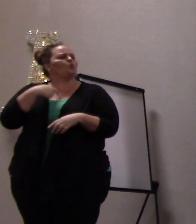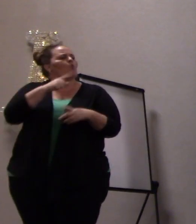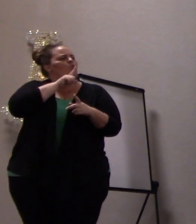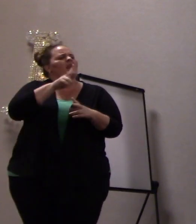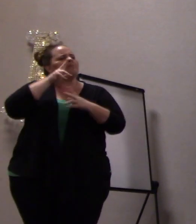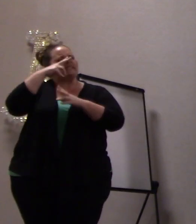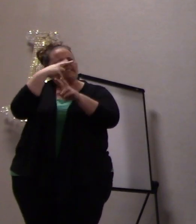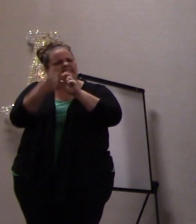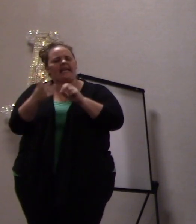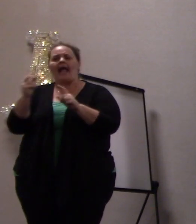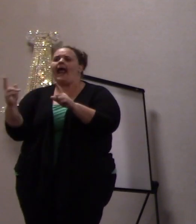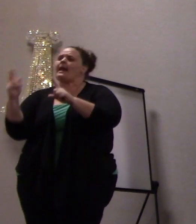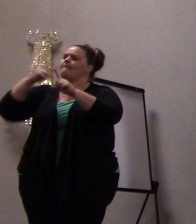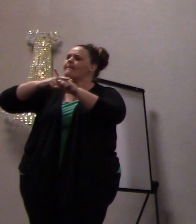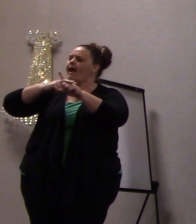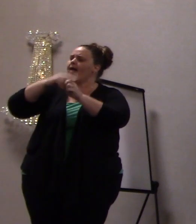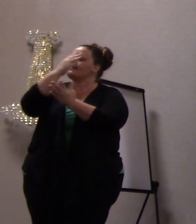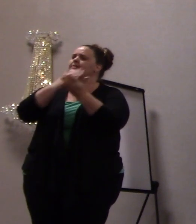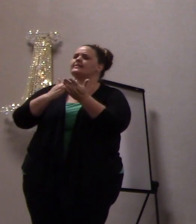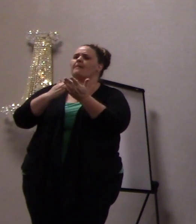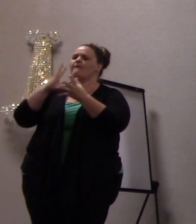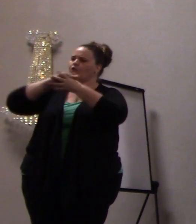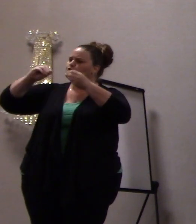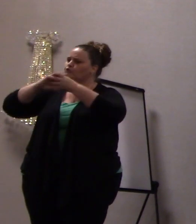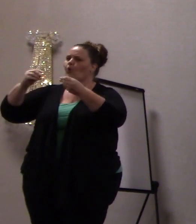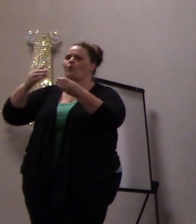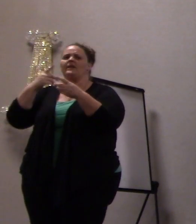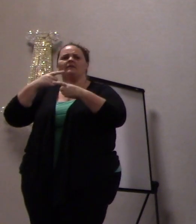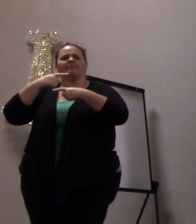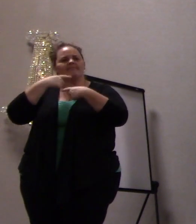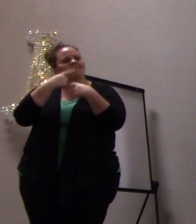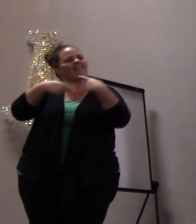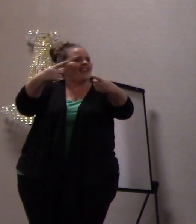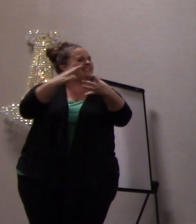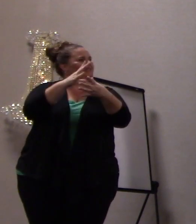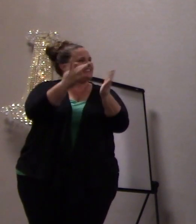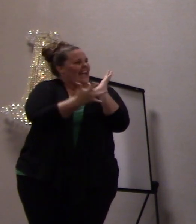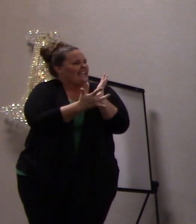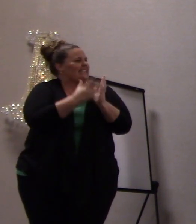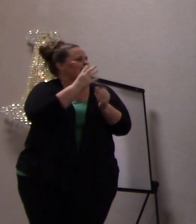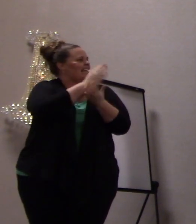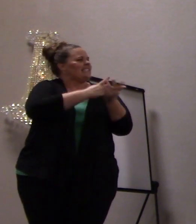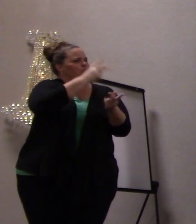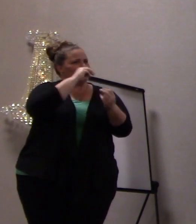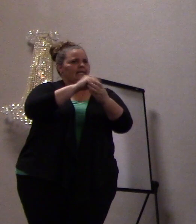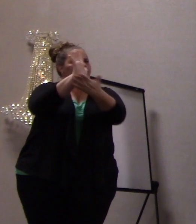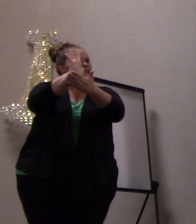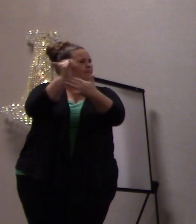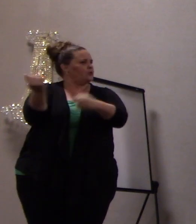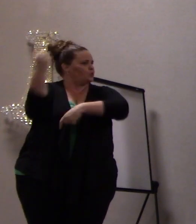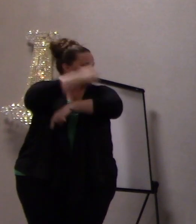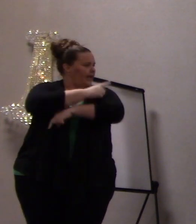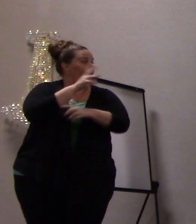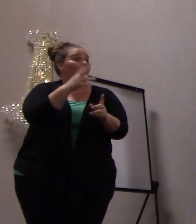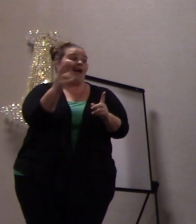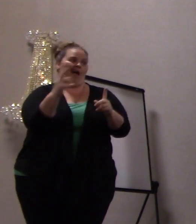a little bit and applying some of the storytelling techniques and some of the things that we see in cinema today, and